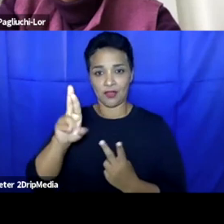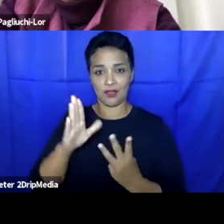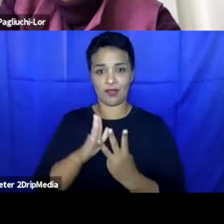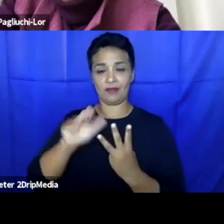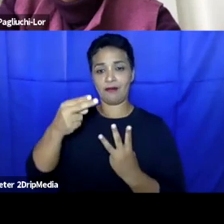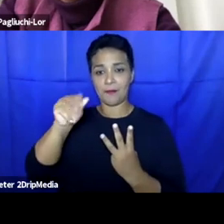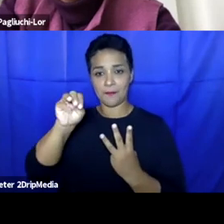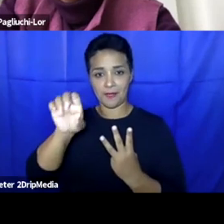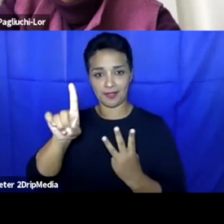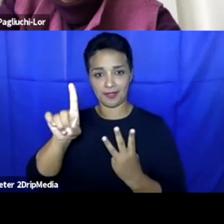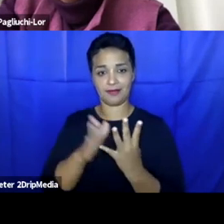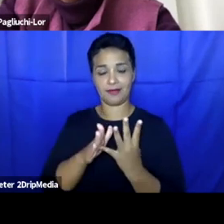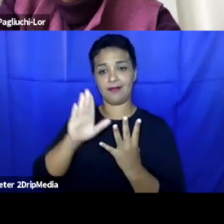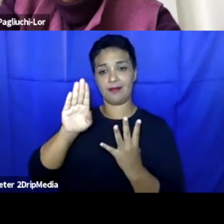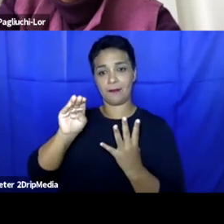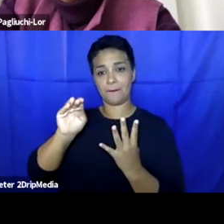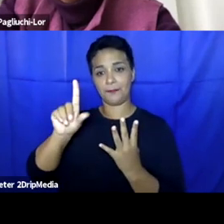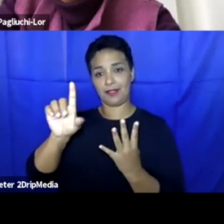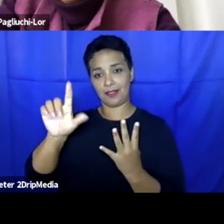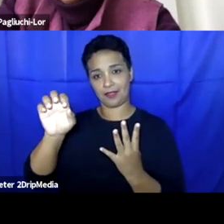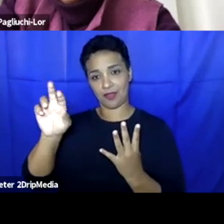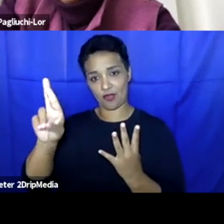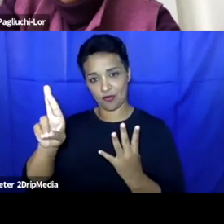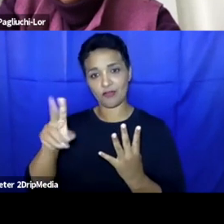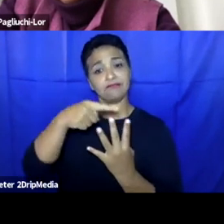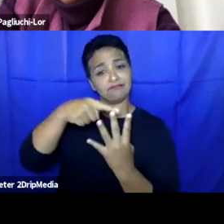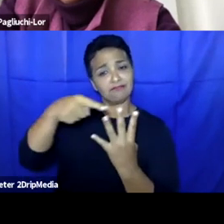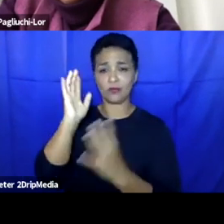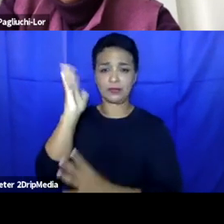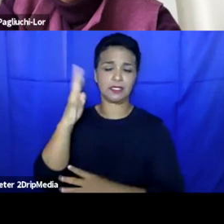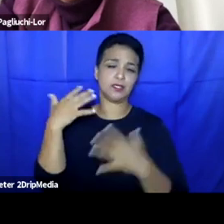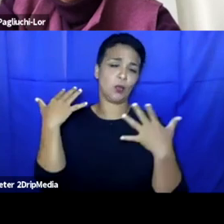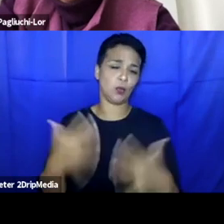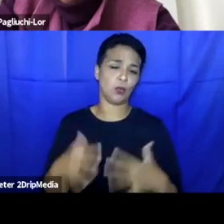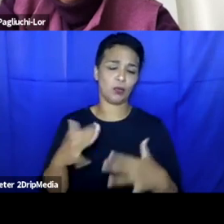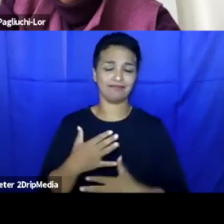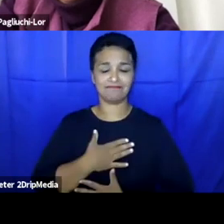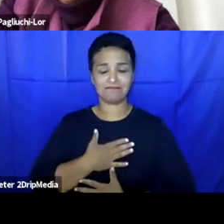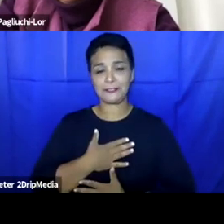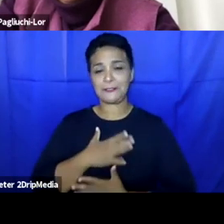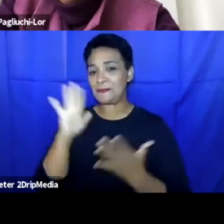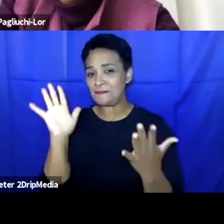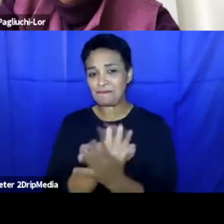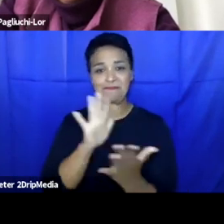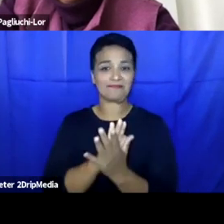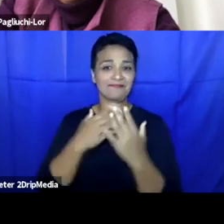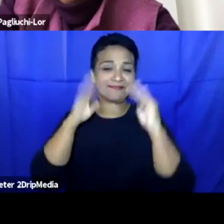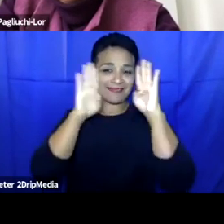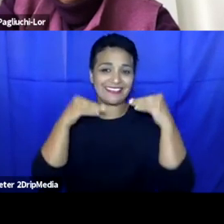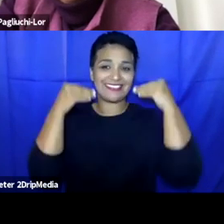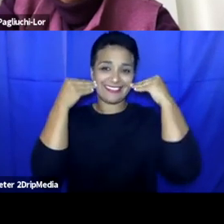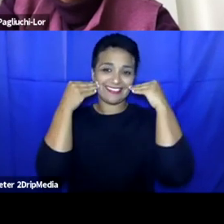Abdikadir, Abikar. I am so happy that we've had this opportunity. I hope